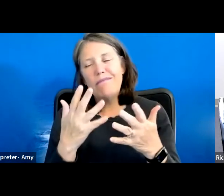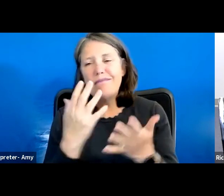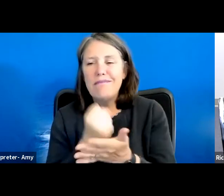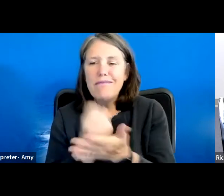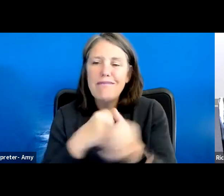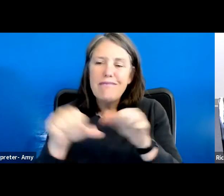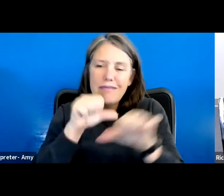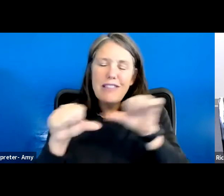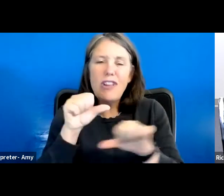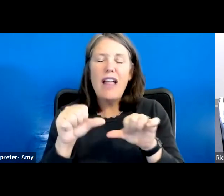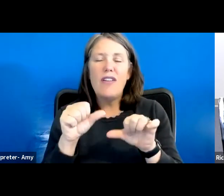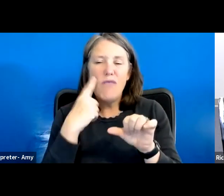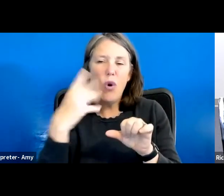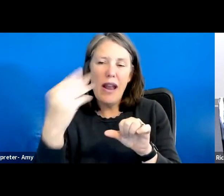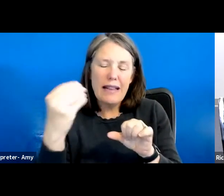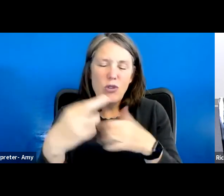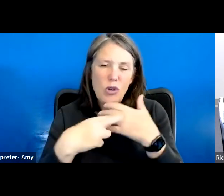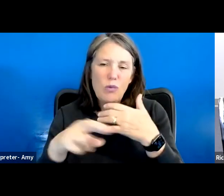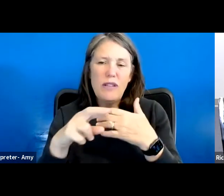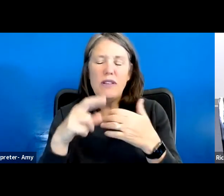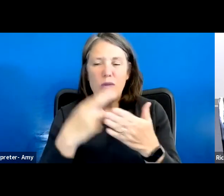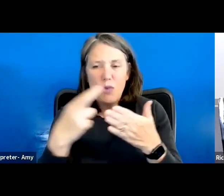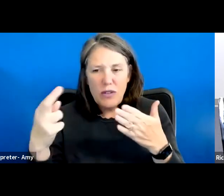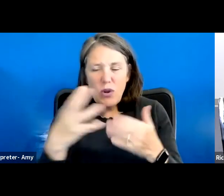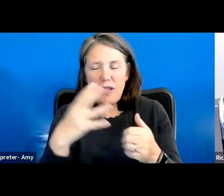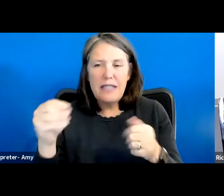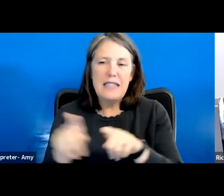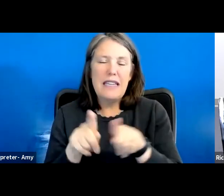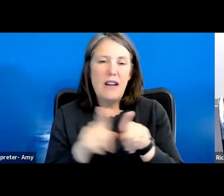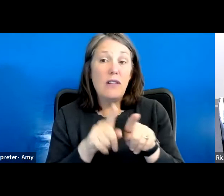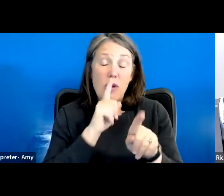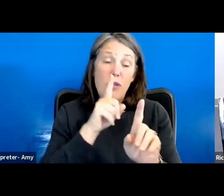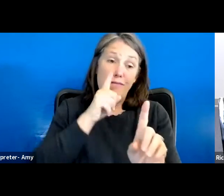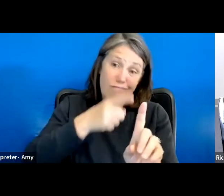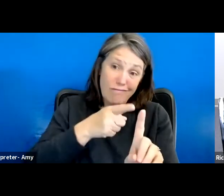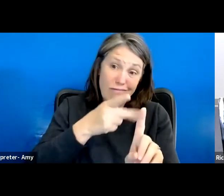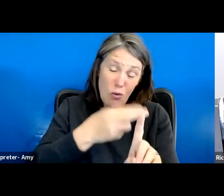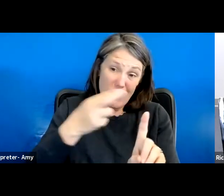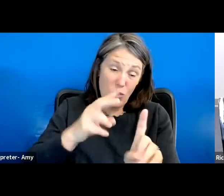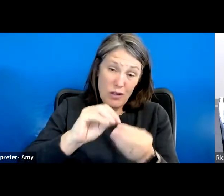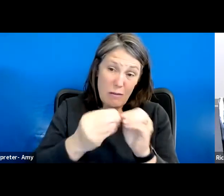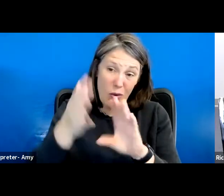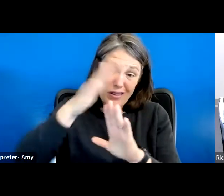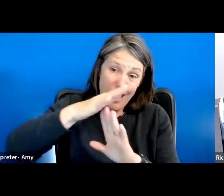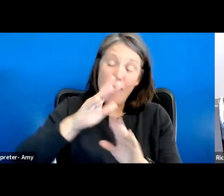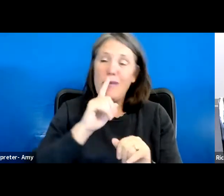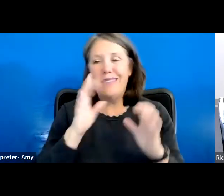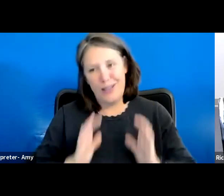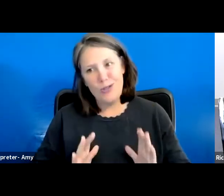as external community resources. And of course, the chief resource is the consumer. And